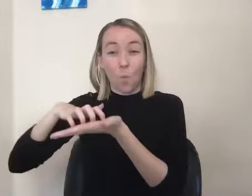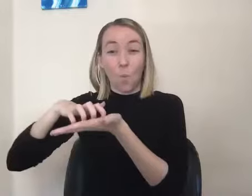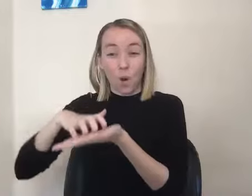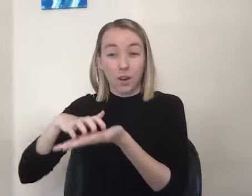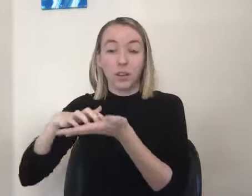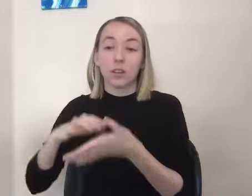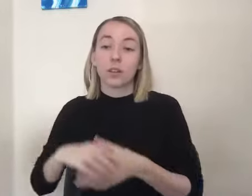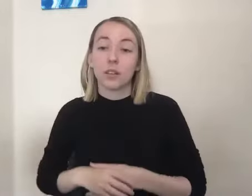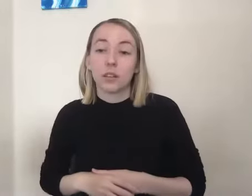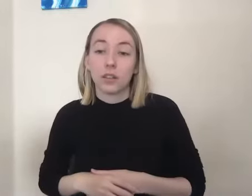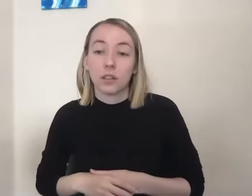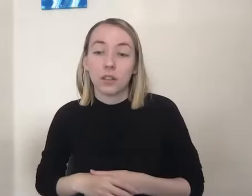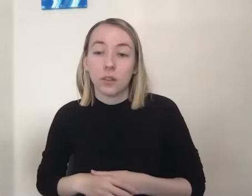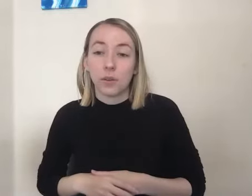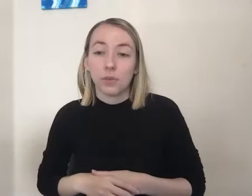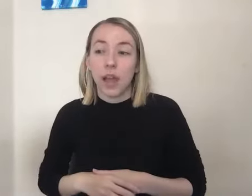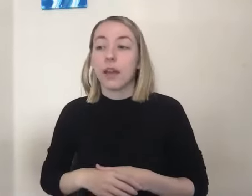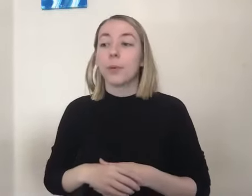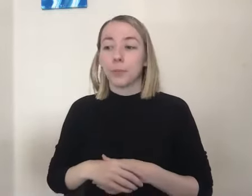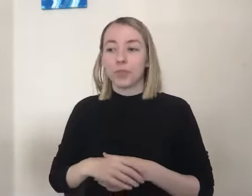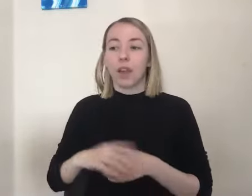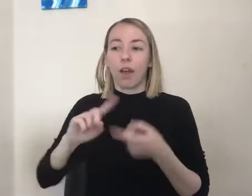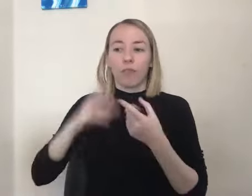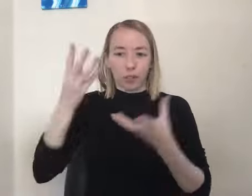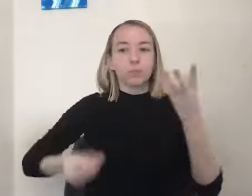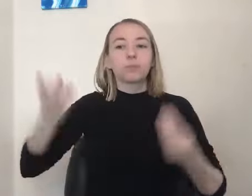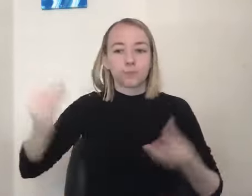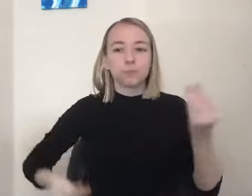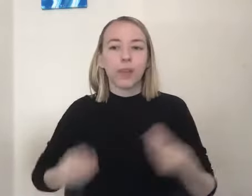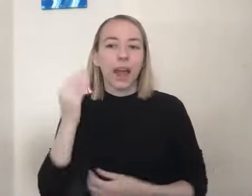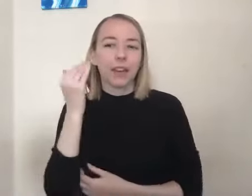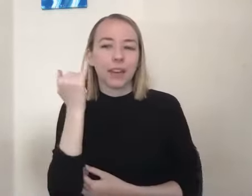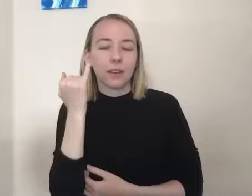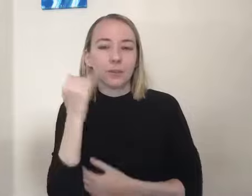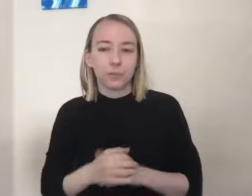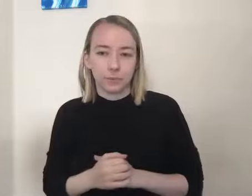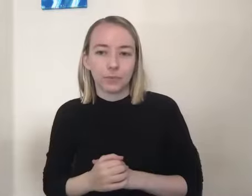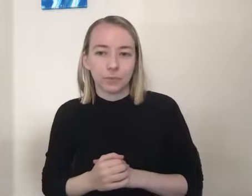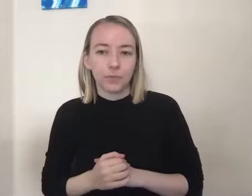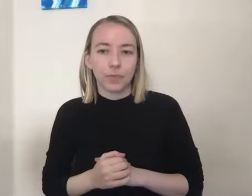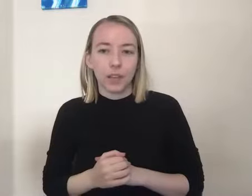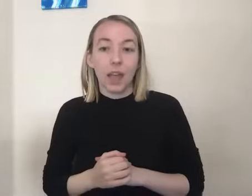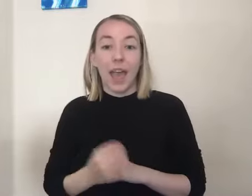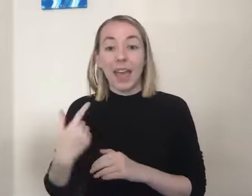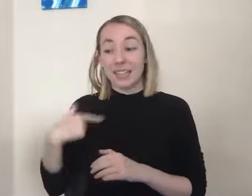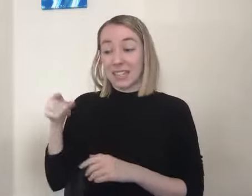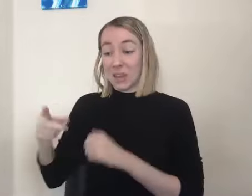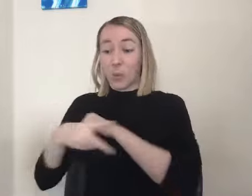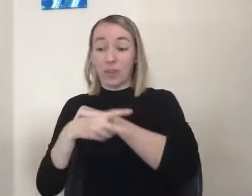and worse and worse, God help him. And his life was going down the tubes, and he was starting to lose friends because he became a ponce. And